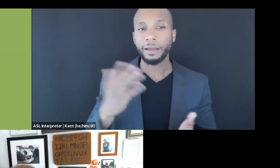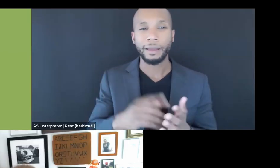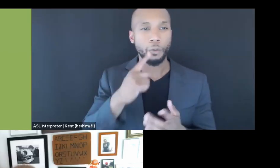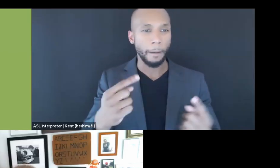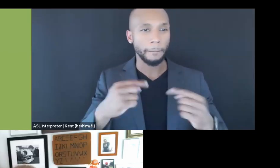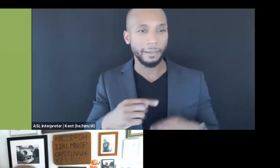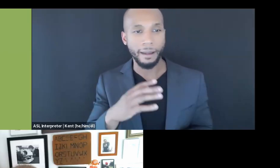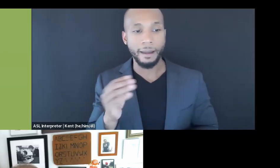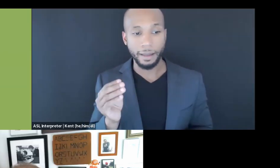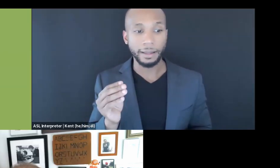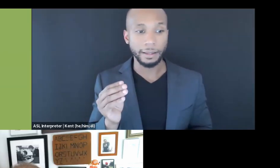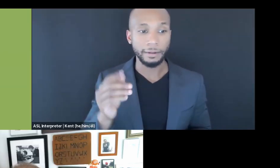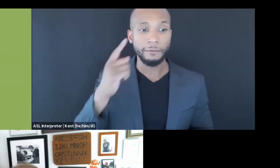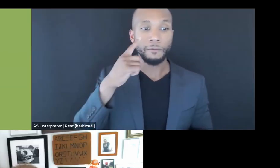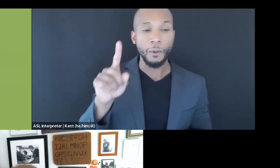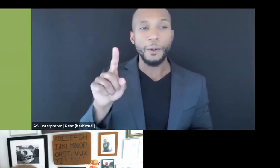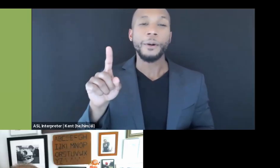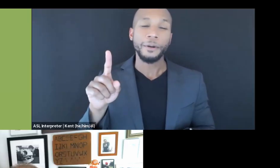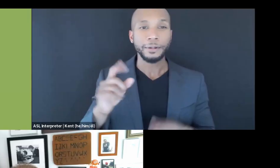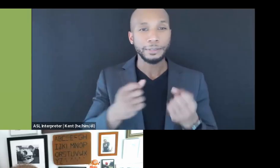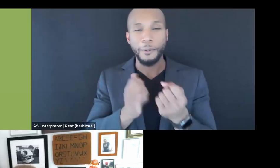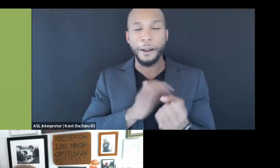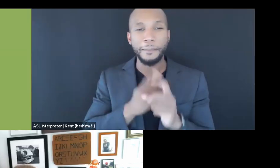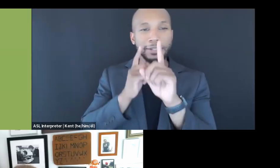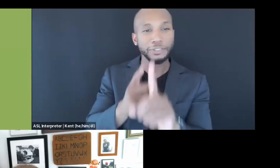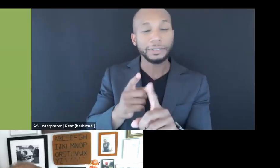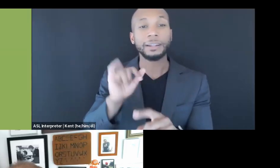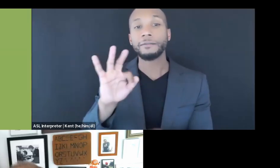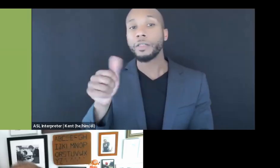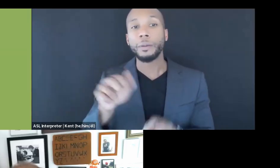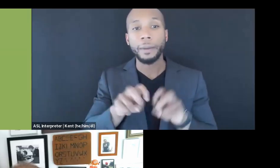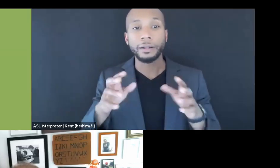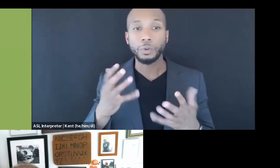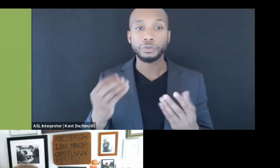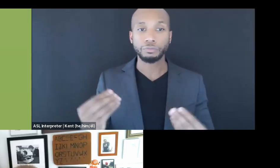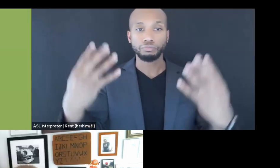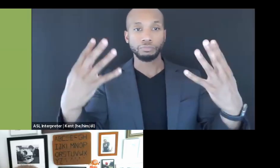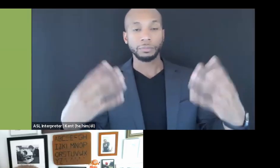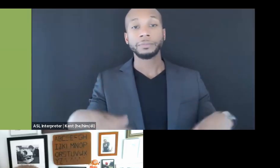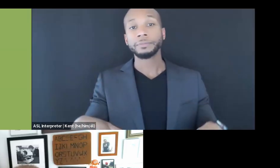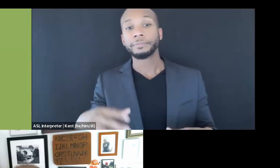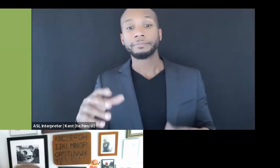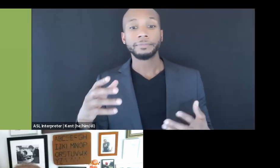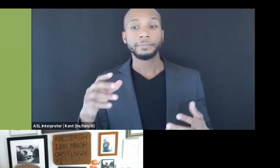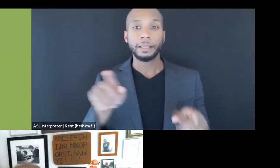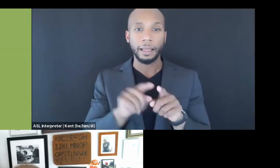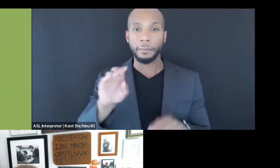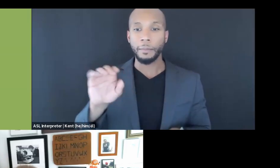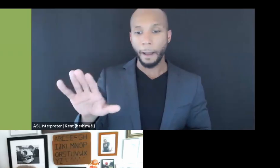for attending and for your support of our mission. If other panelists want to turn on their videos like